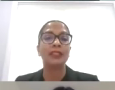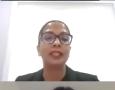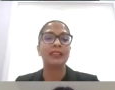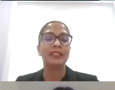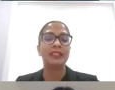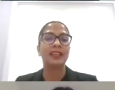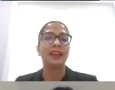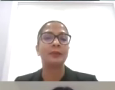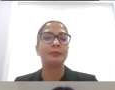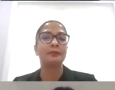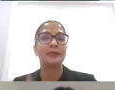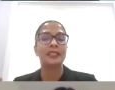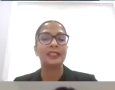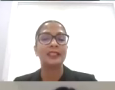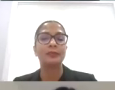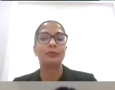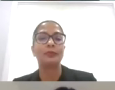will be leading this